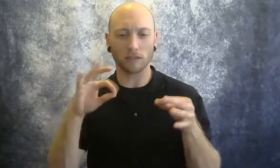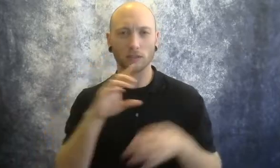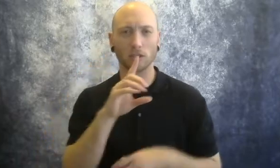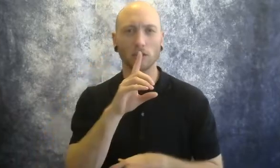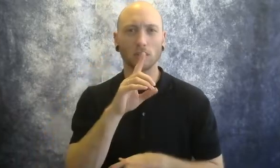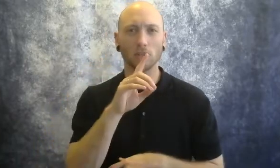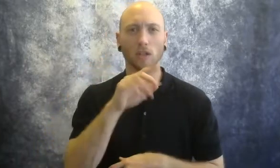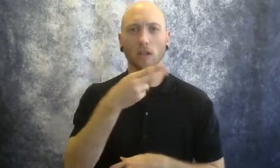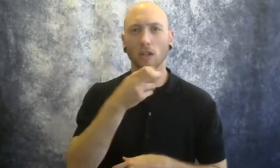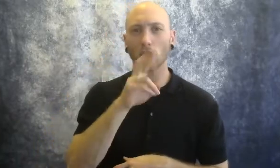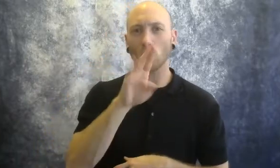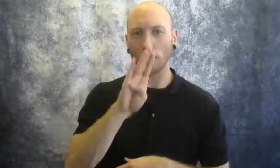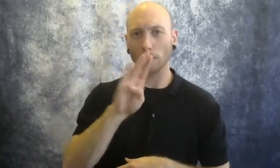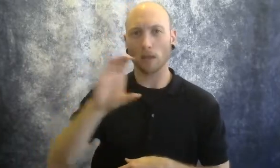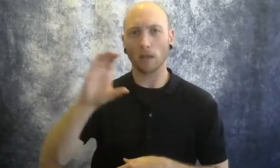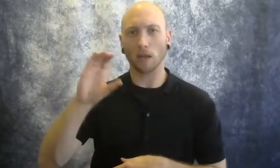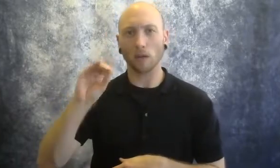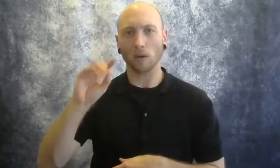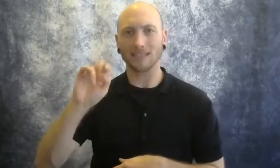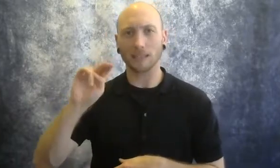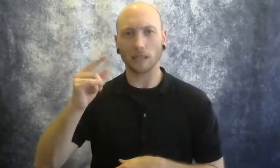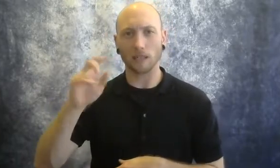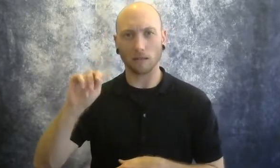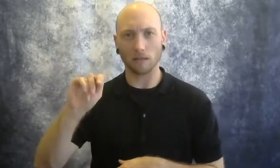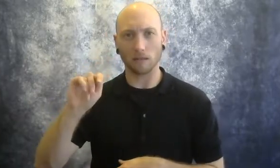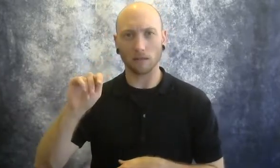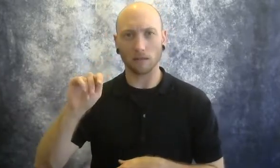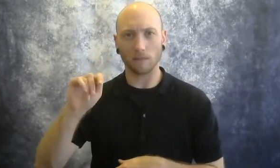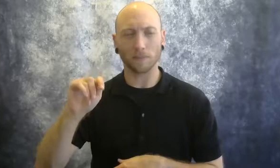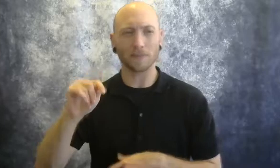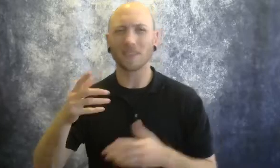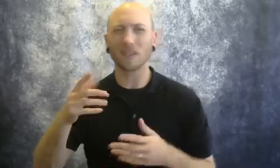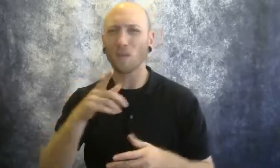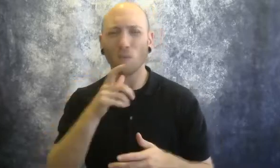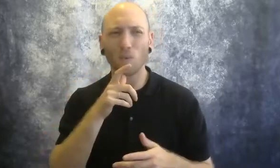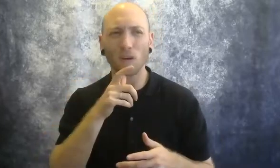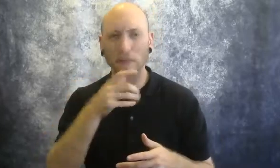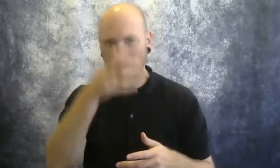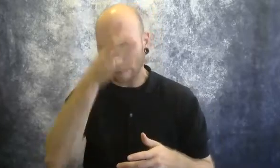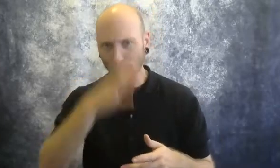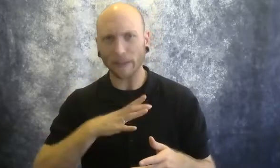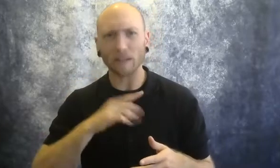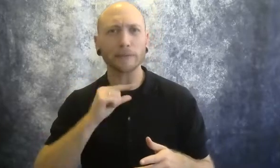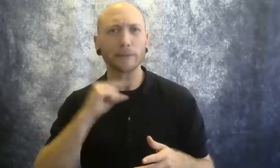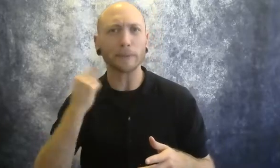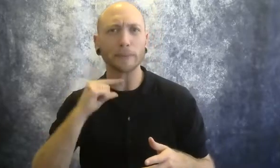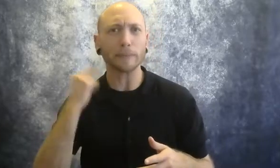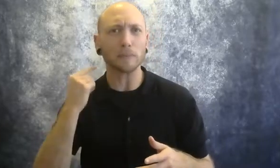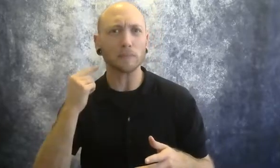"Dry Herb Coddington." I thought, Herb Coddington? Herb Coddington is a little minister down in